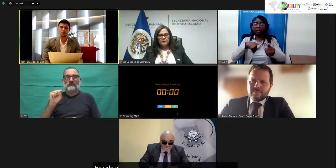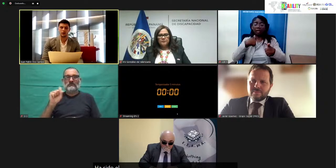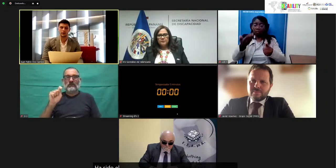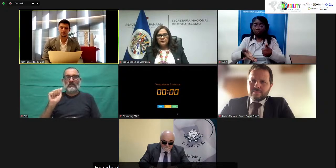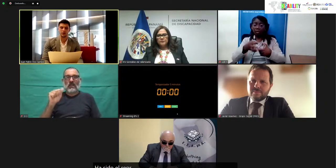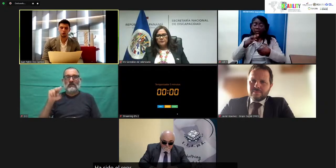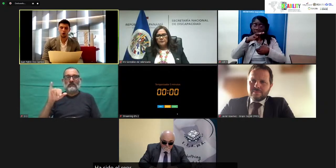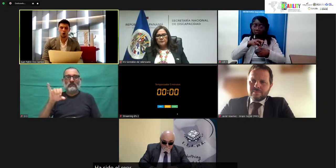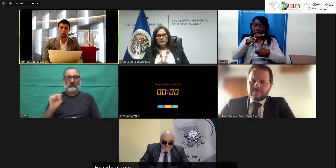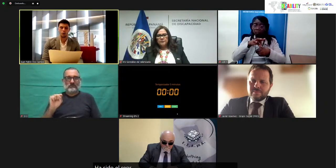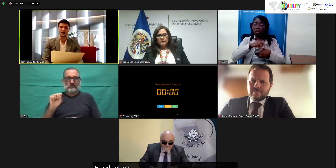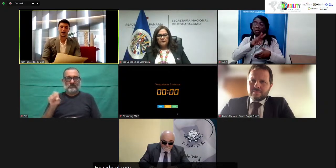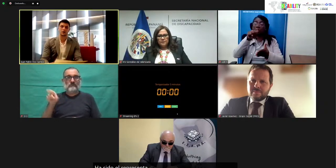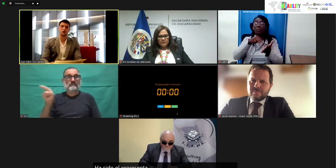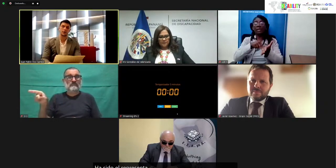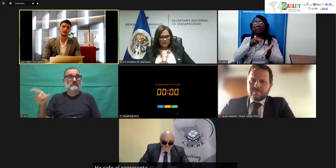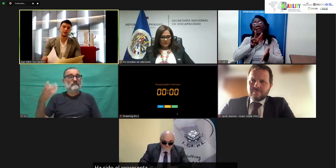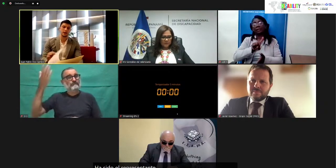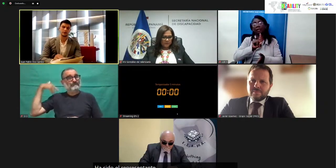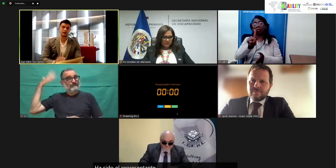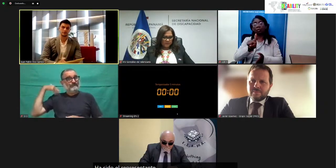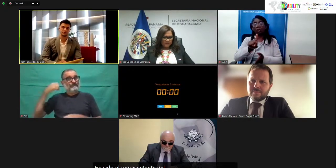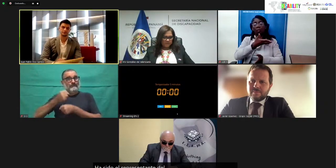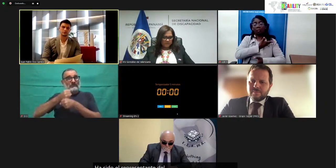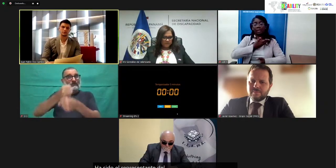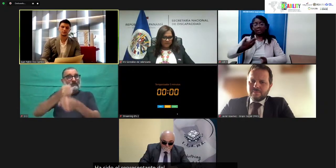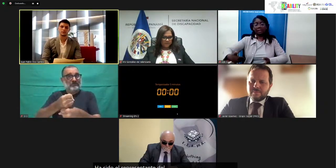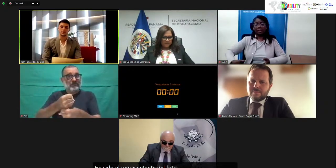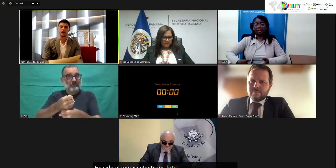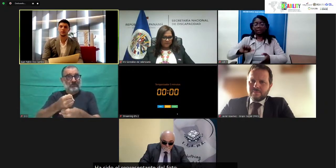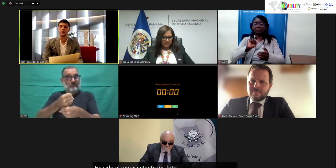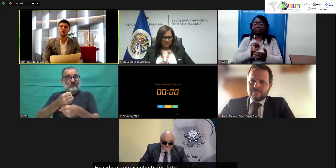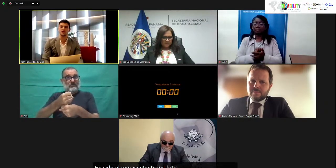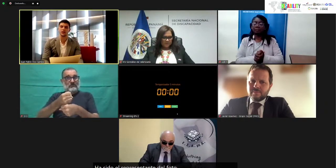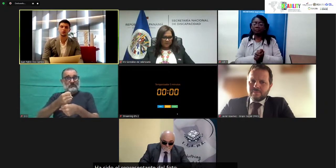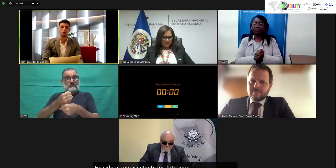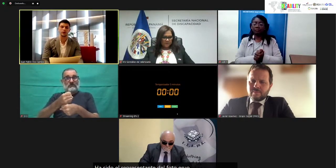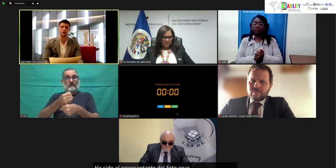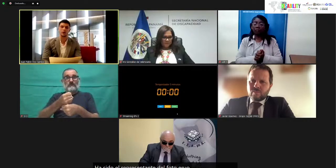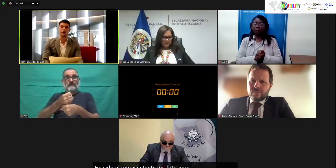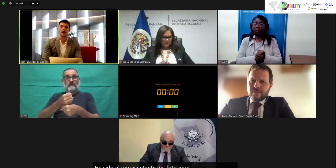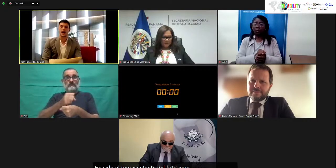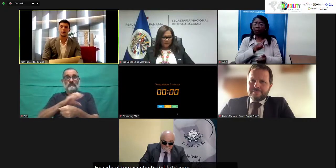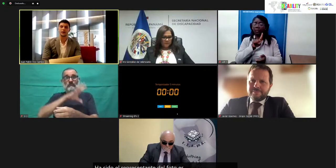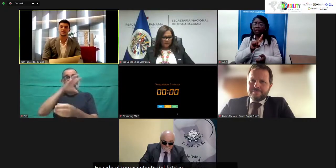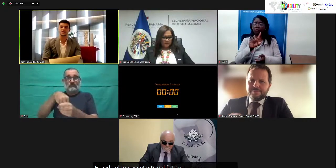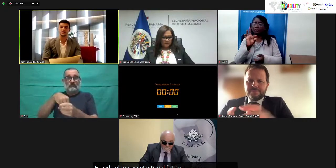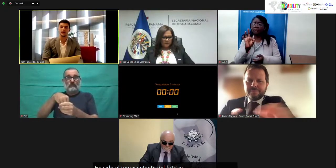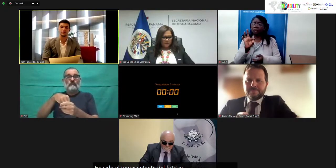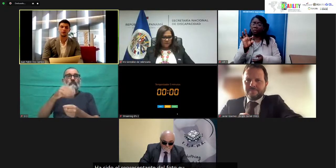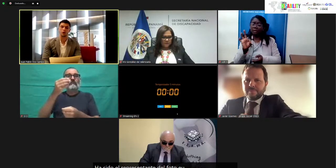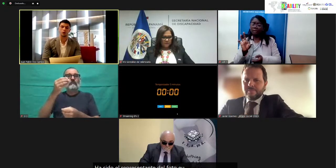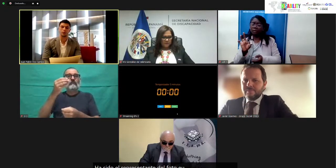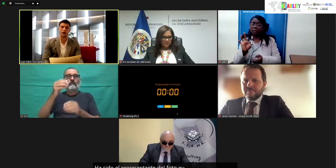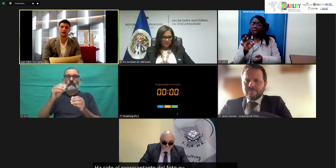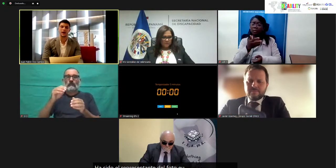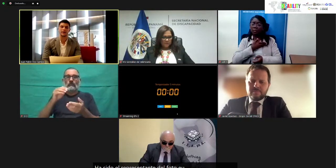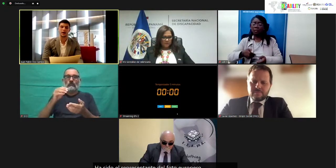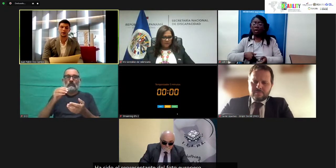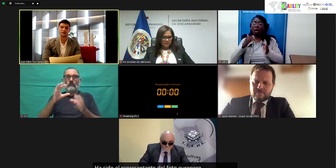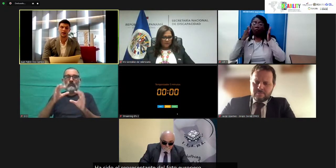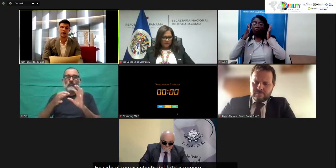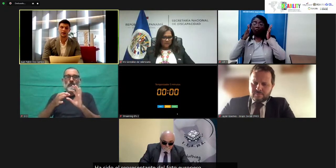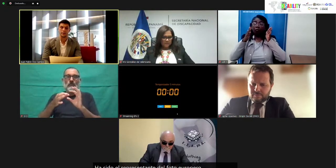after the ida elections in 2021 he holds the position of chair since 1999 he is the